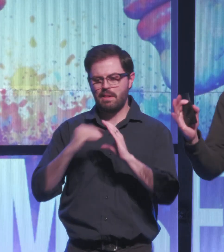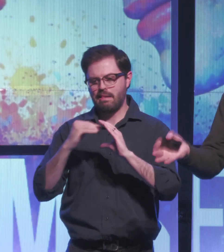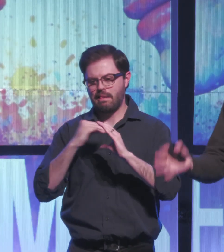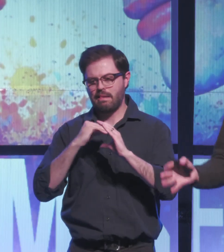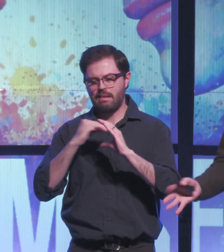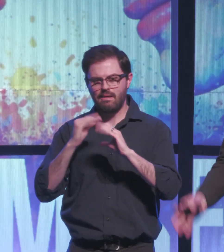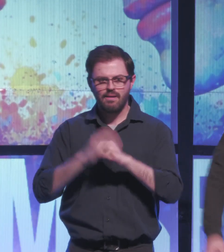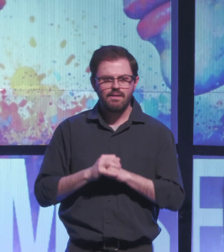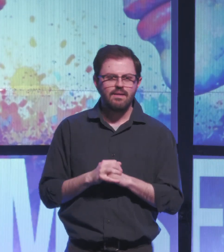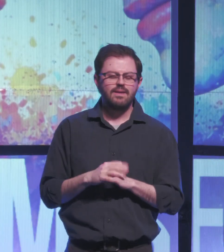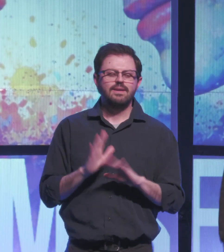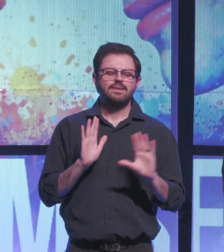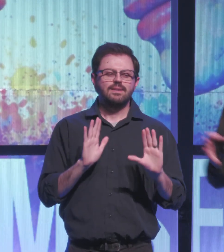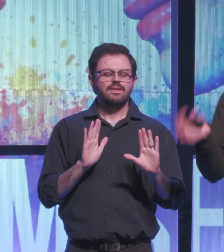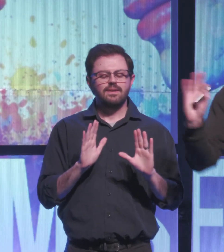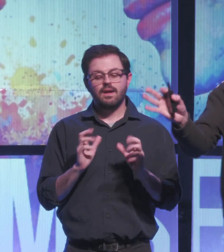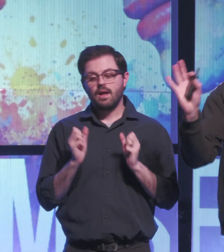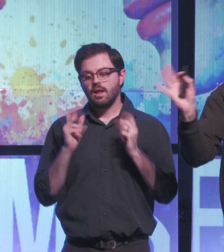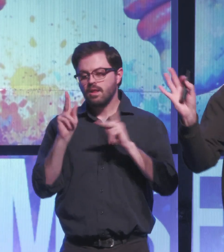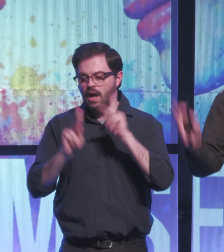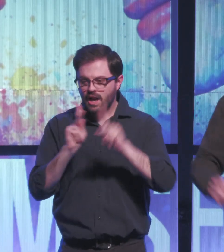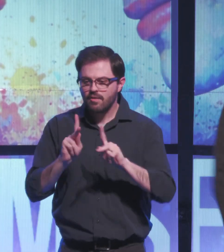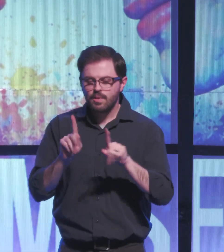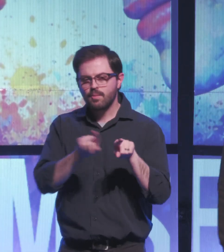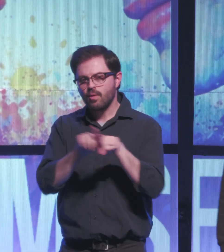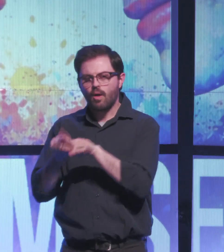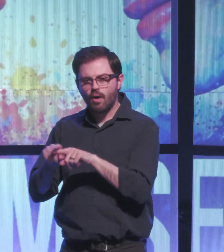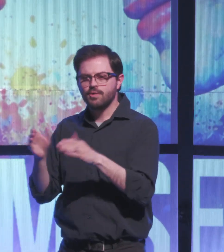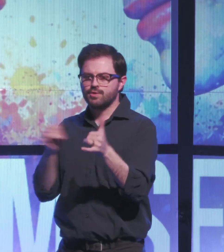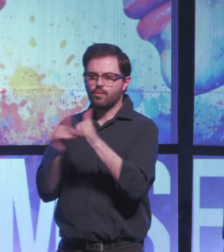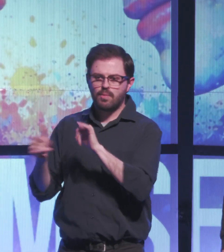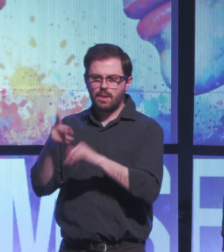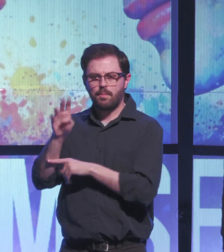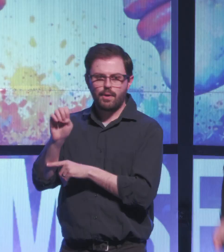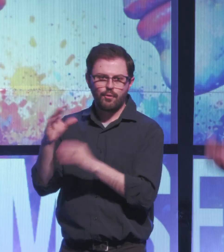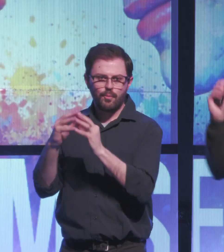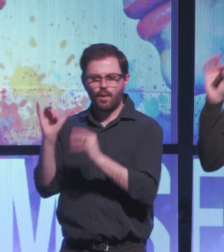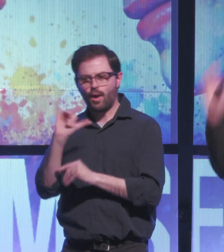There are other people that play. There are white middle-aged men that play pickleball too. Okay, it's fine.